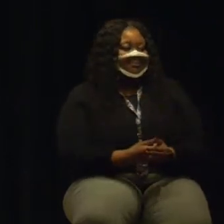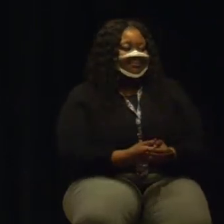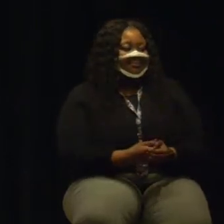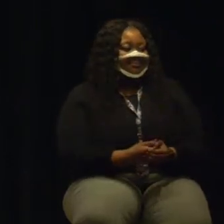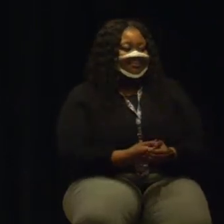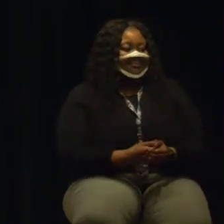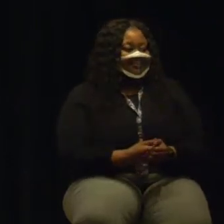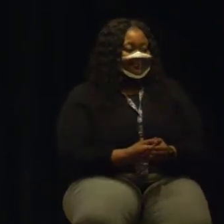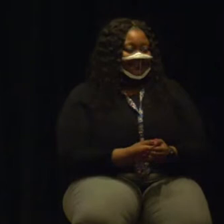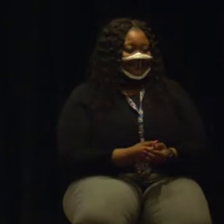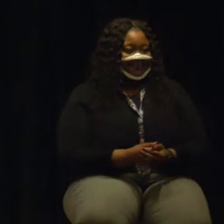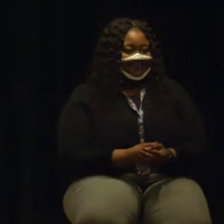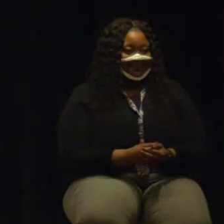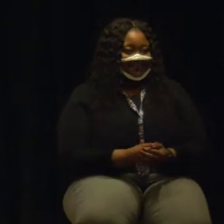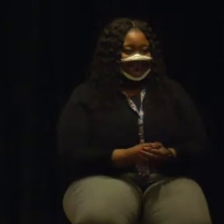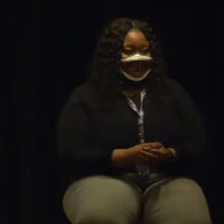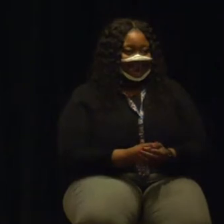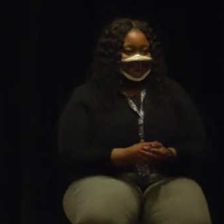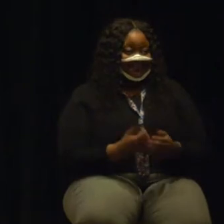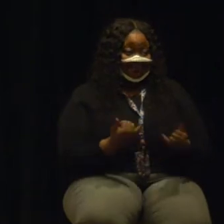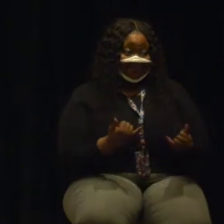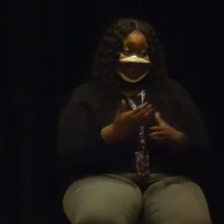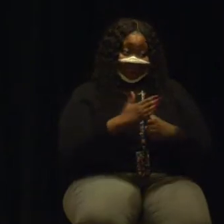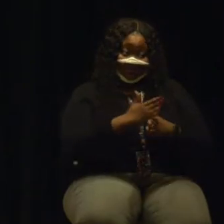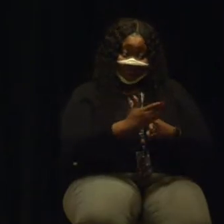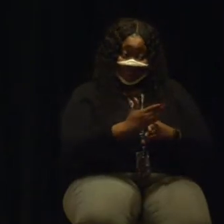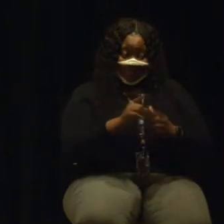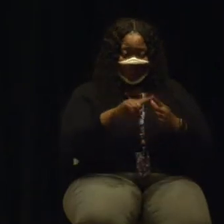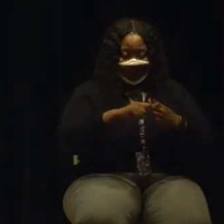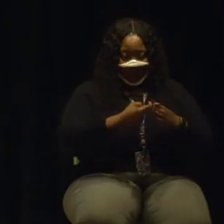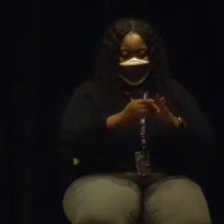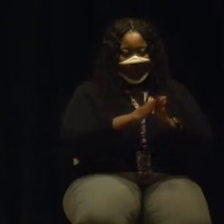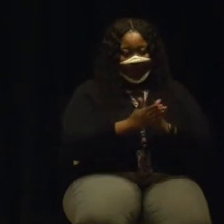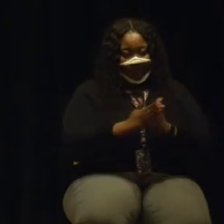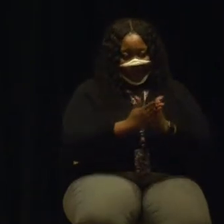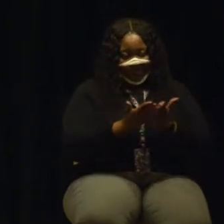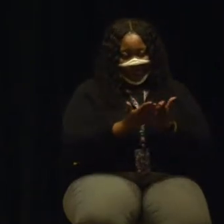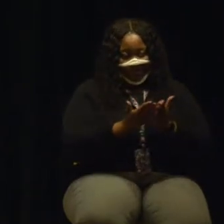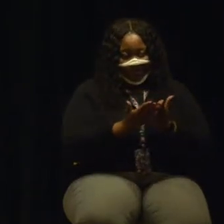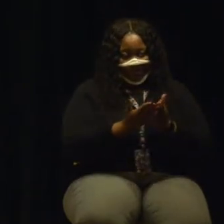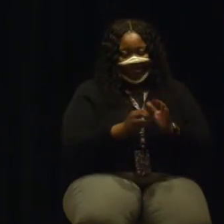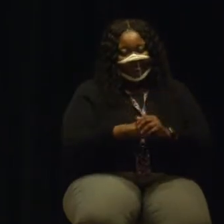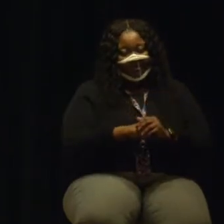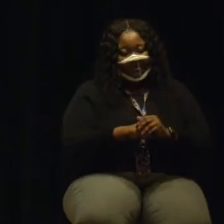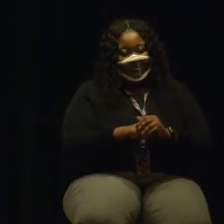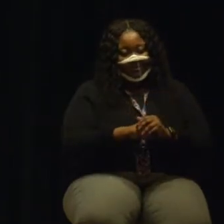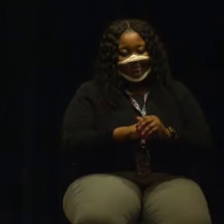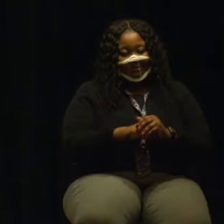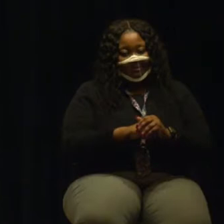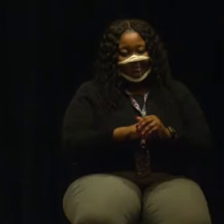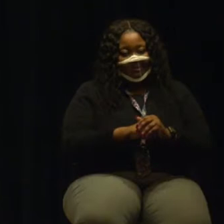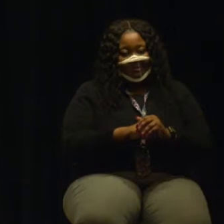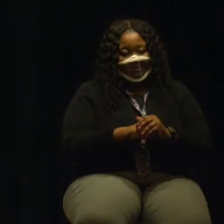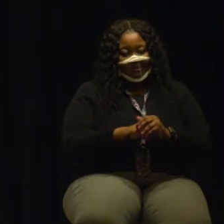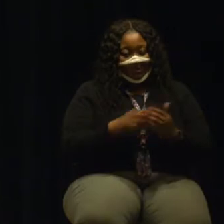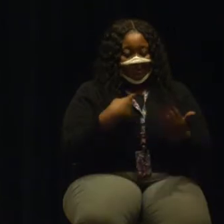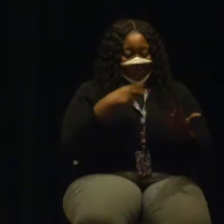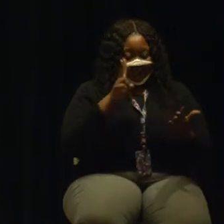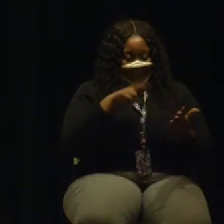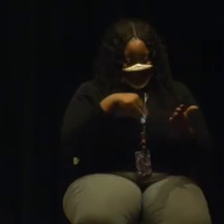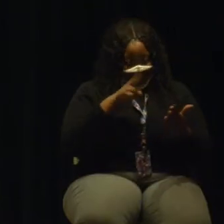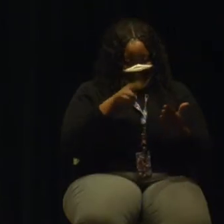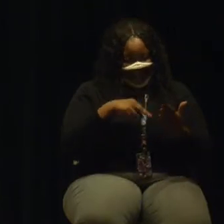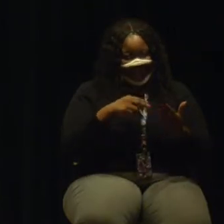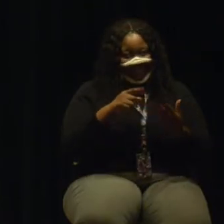it's just a whole other thing. So what I want to share with you is the beginning of the book, and I'm only going to read the voiceover on top. It's